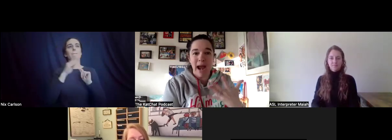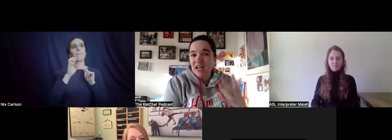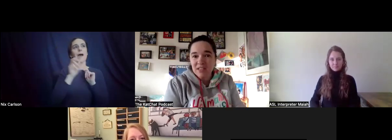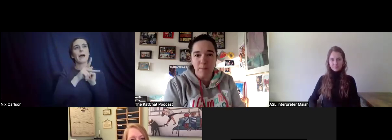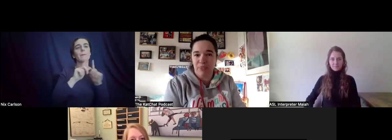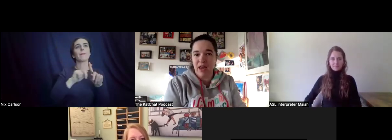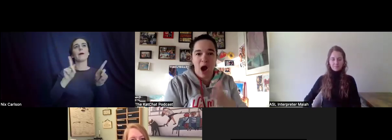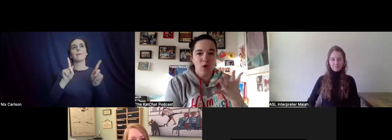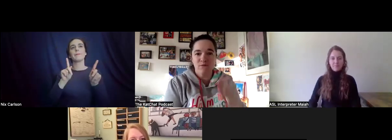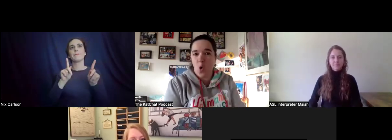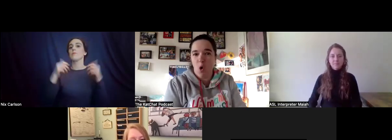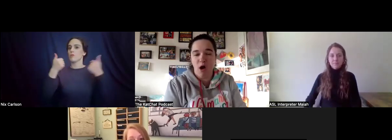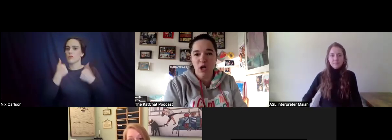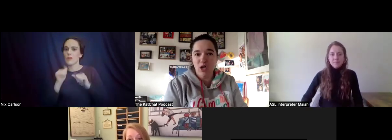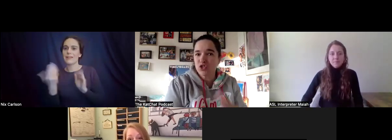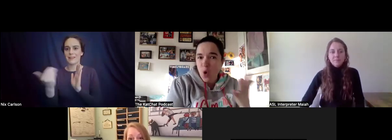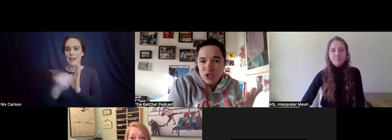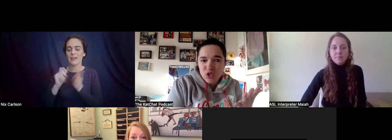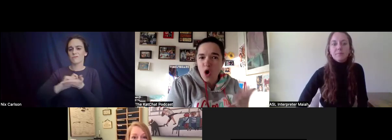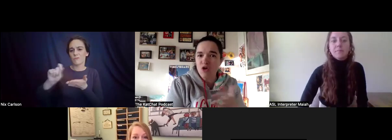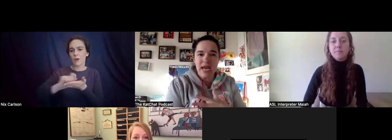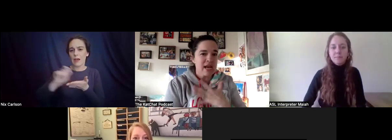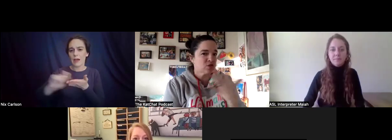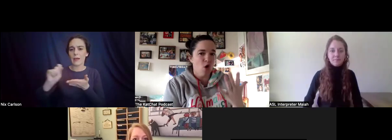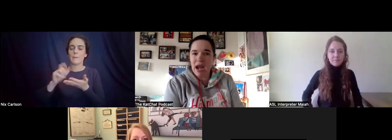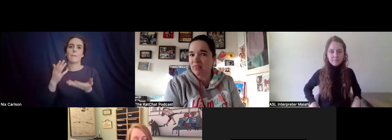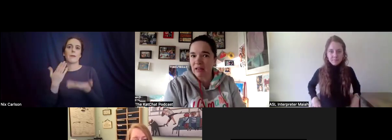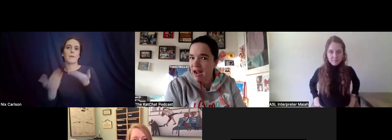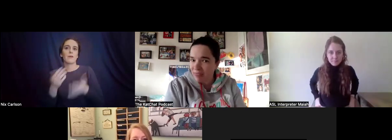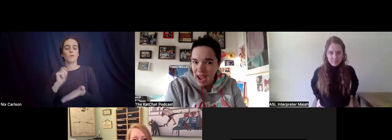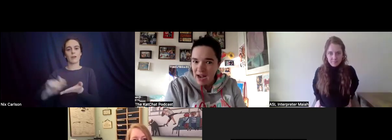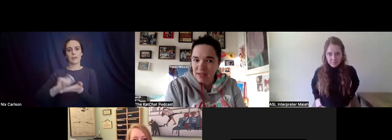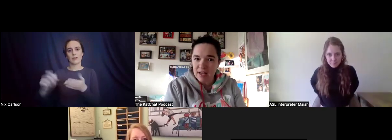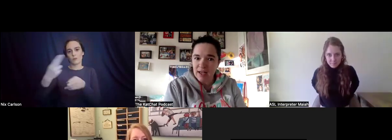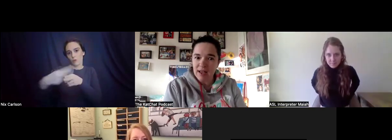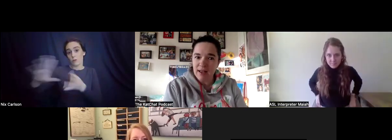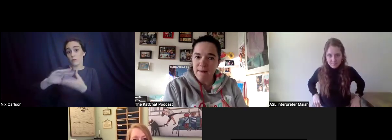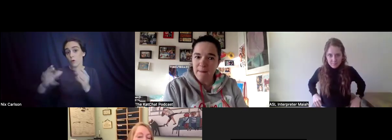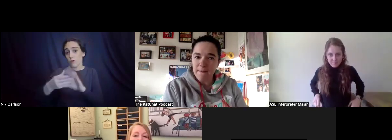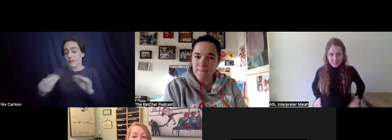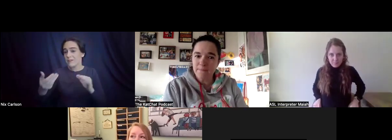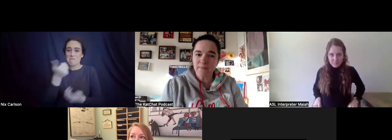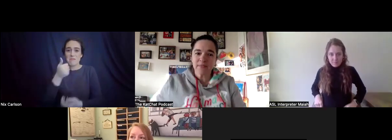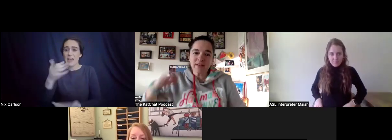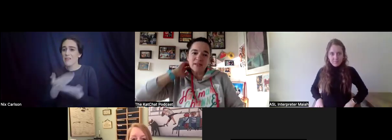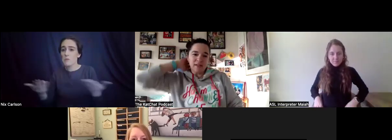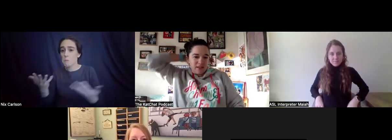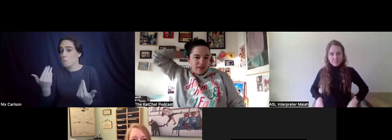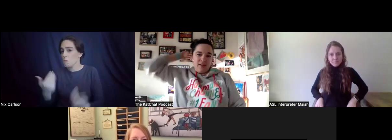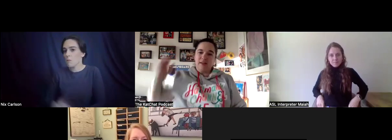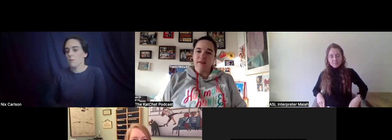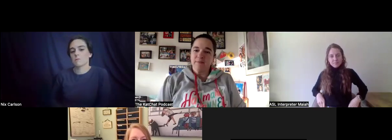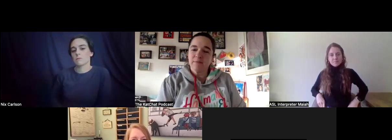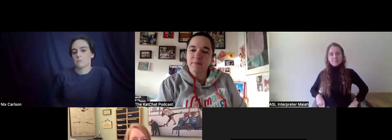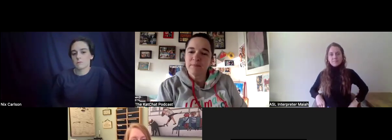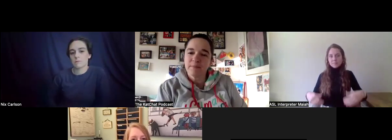you can make something out of your short stories or anything like that? I have a file